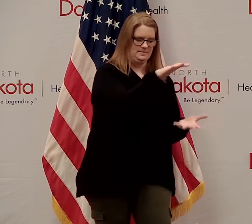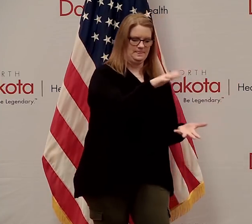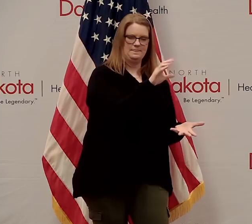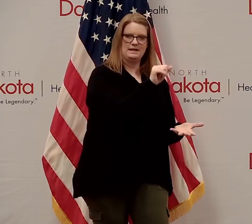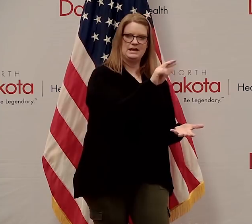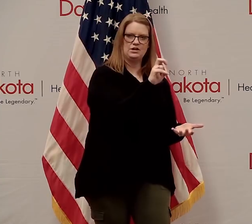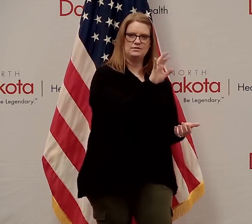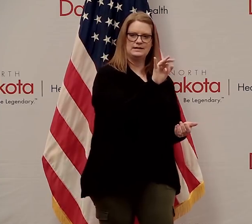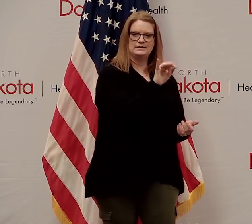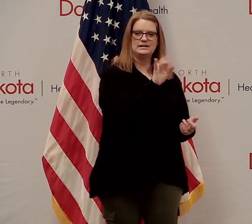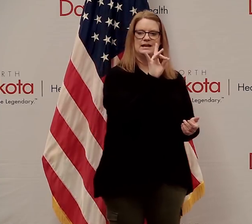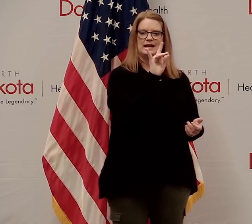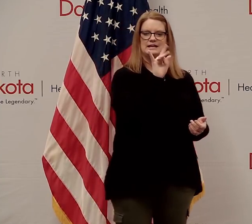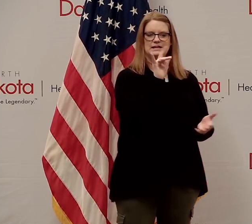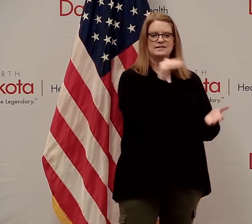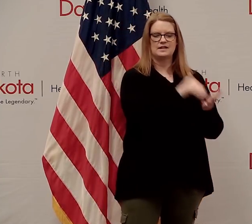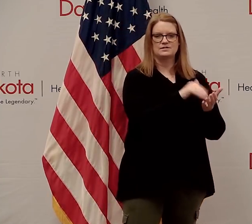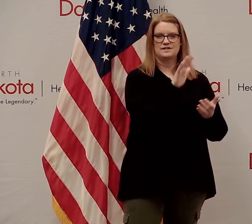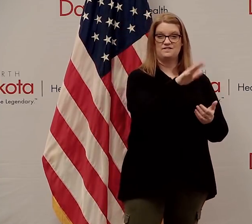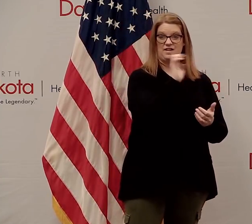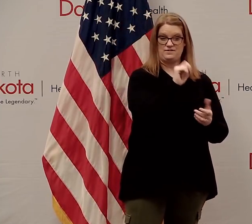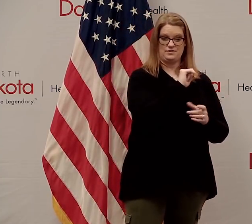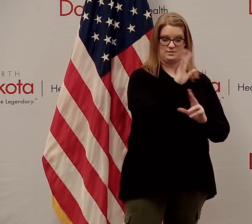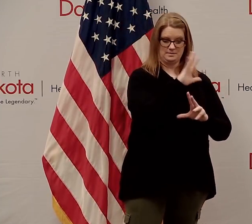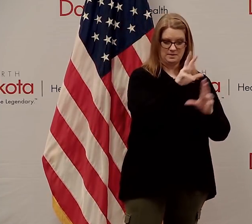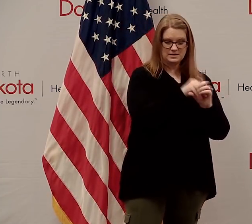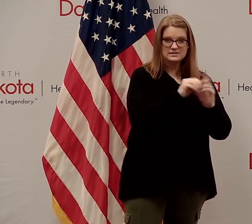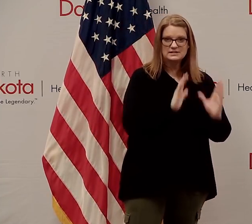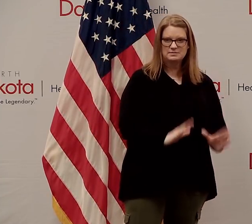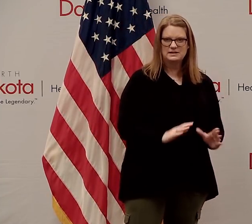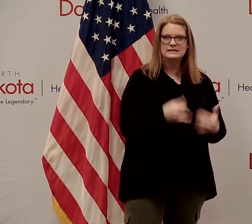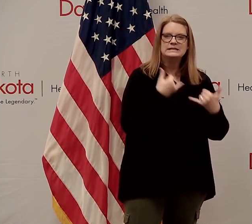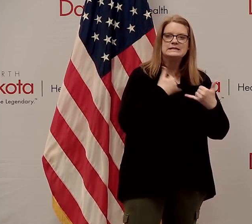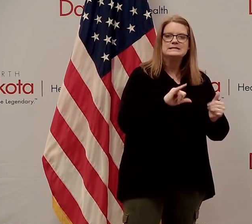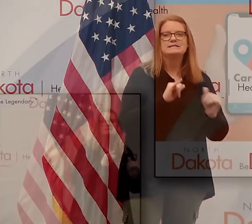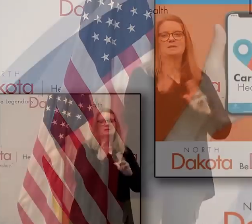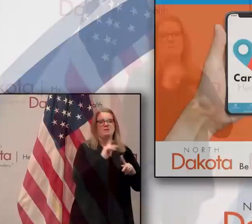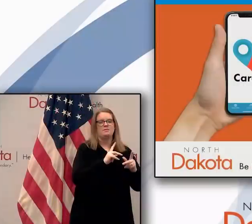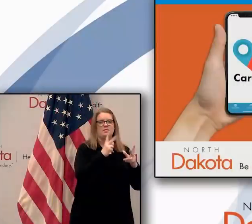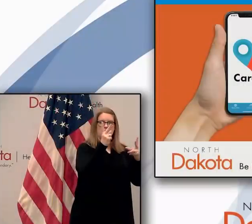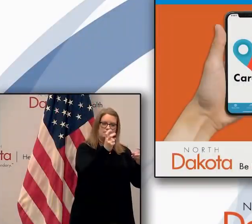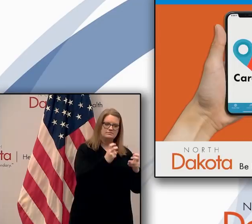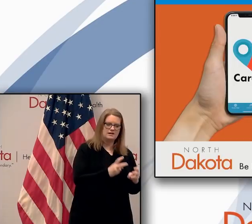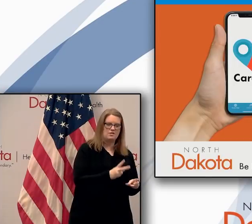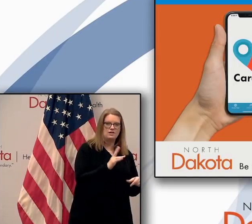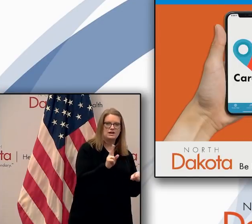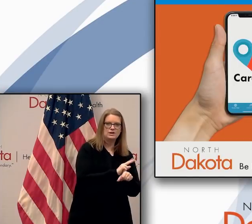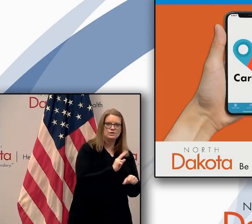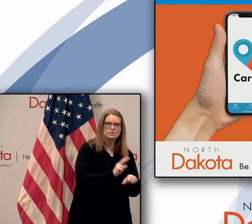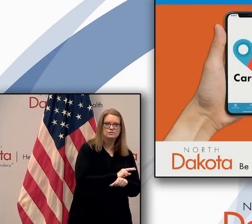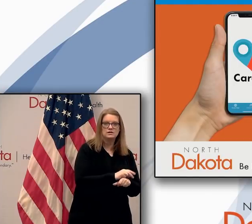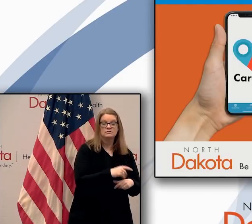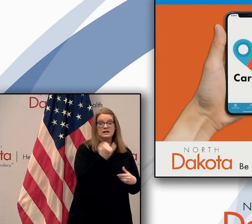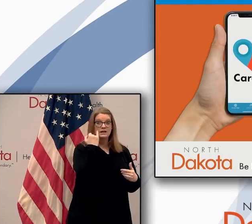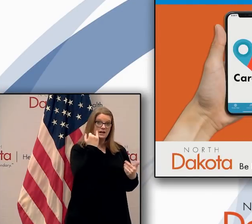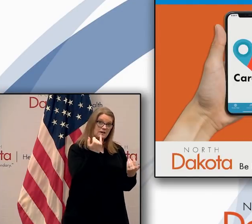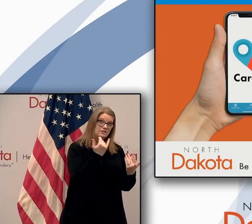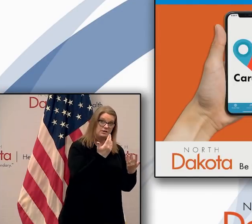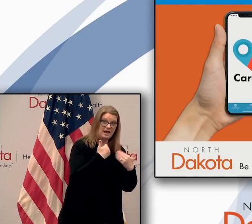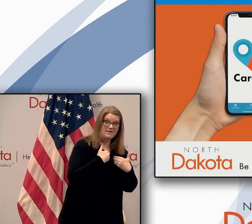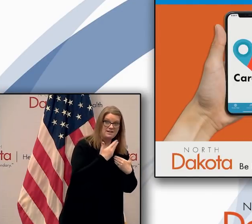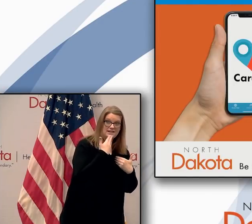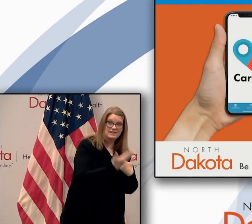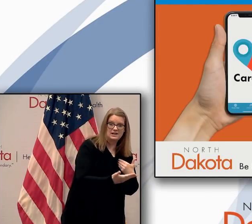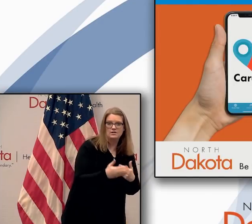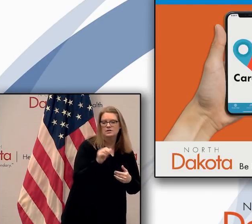we've got 18,500 participants, so that continues to climb. If you've downloaded it, thank you. If you're waiting for Android, it's